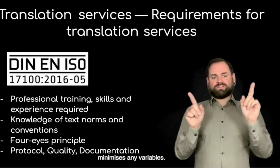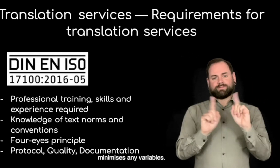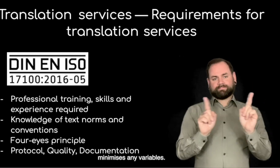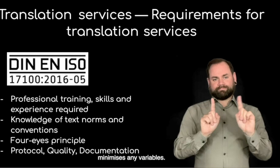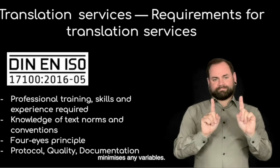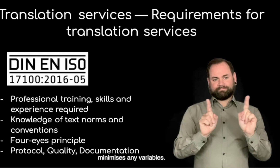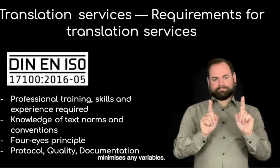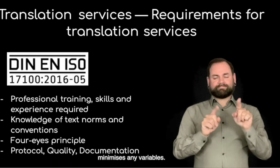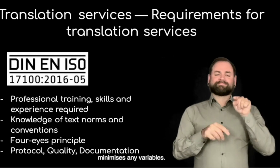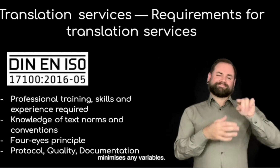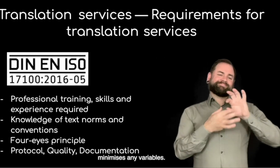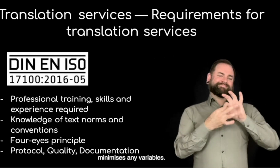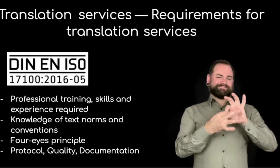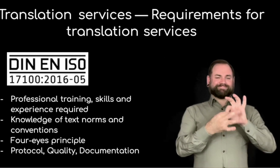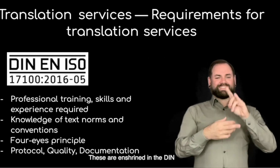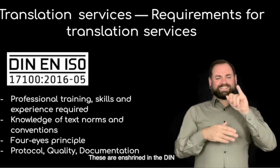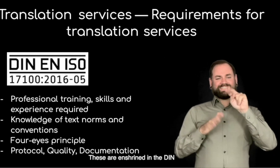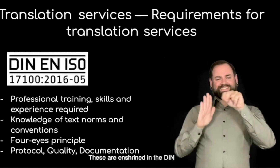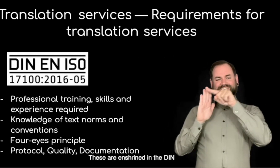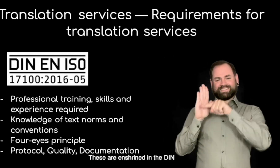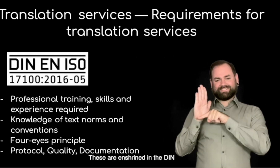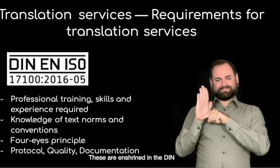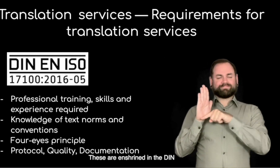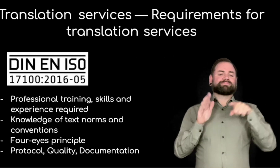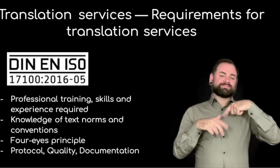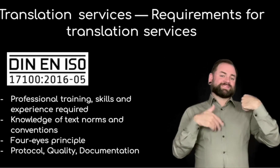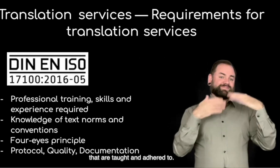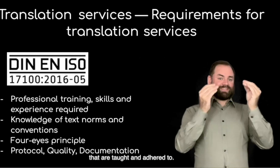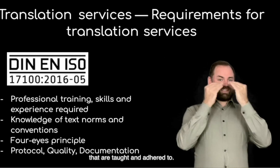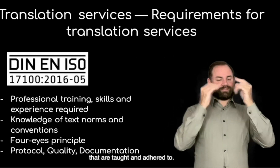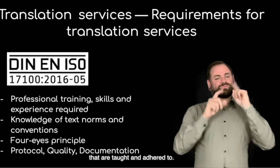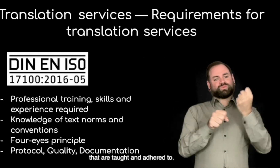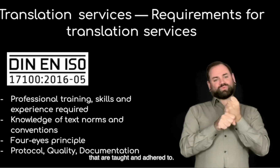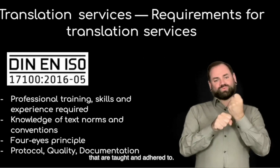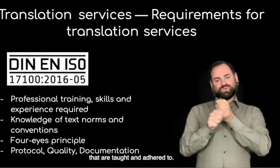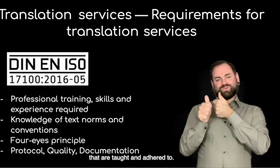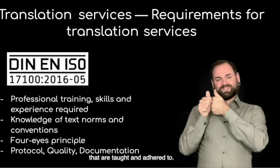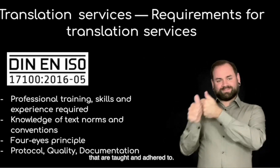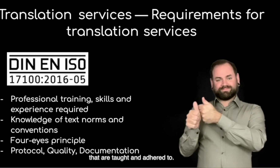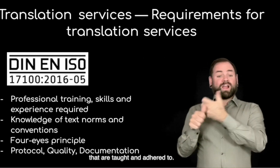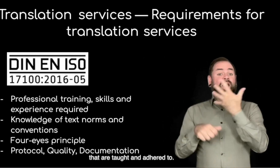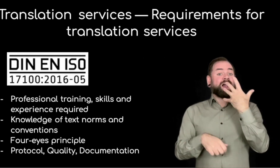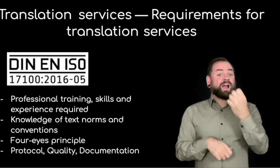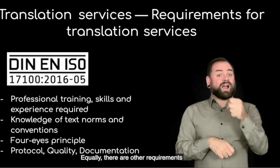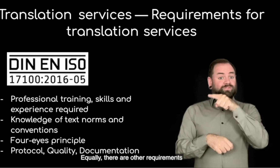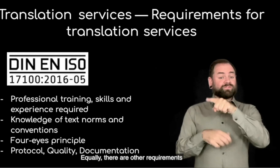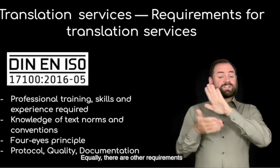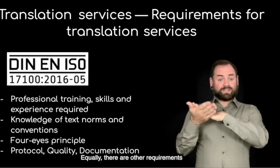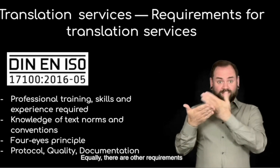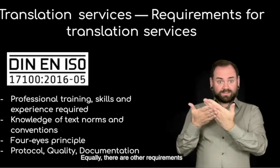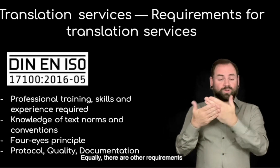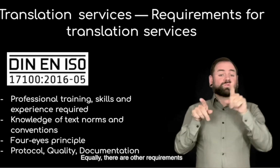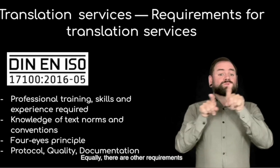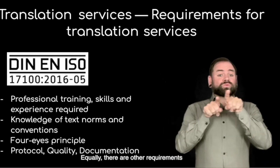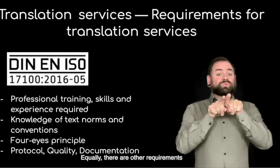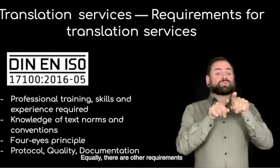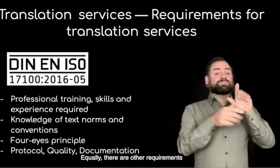their work and minimizes any variables. These are enshrined in the DIN that are taught and adhered to.